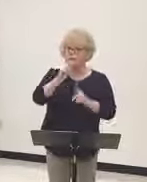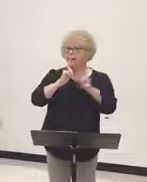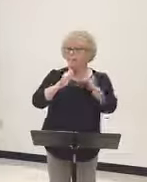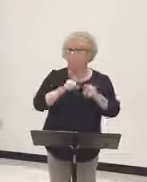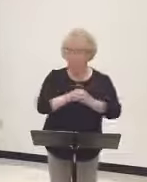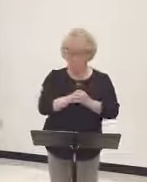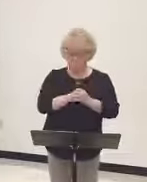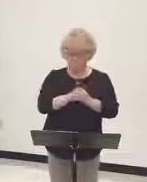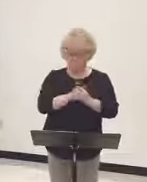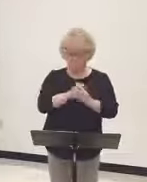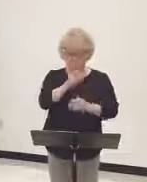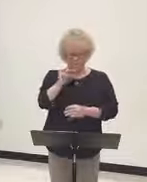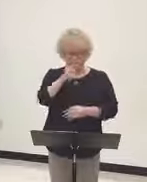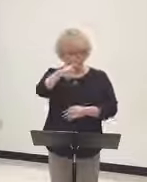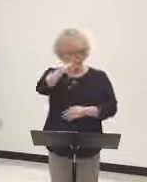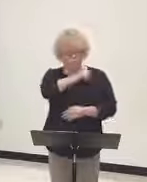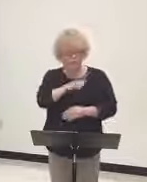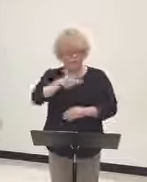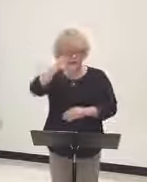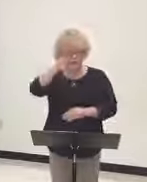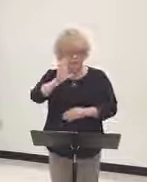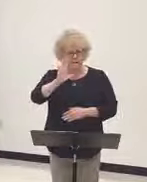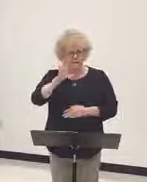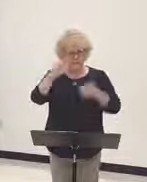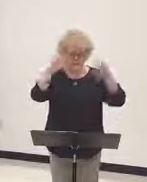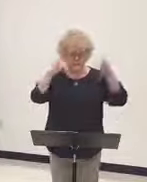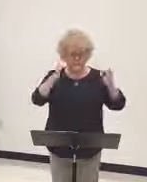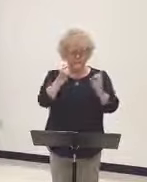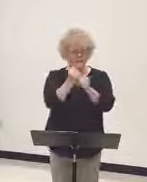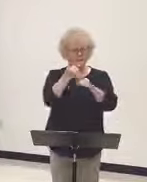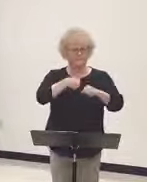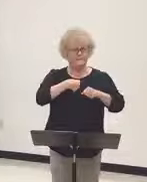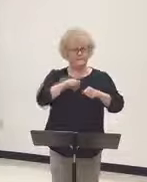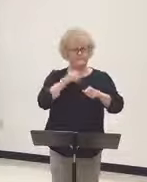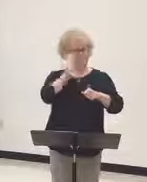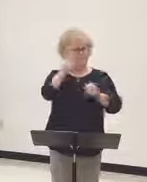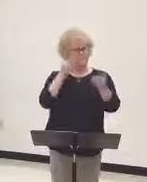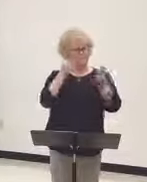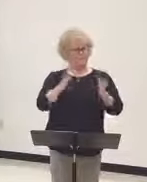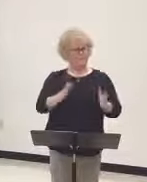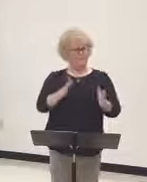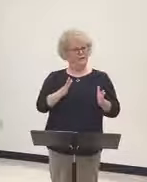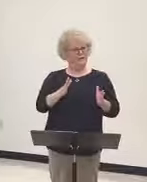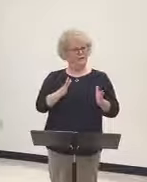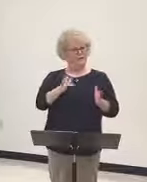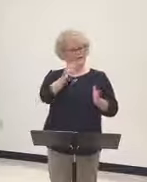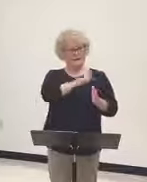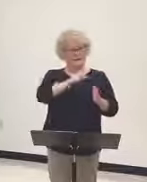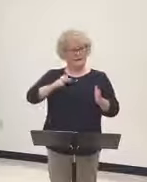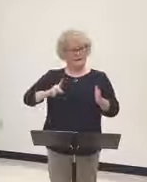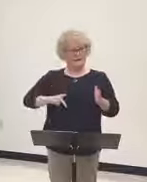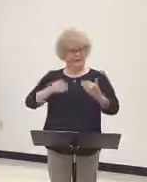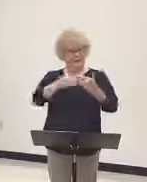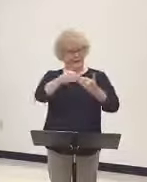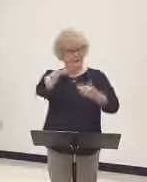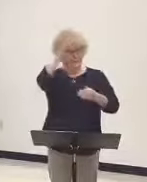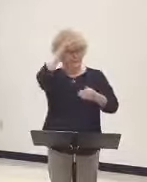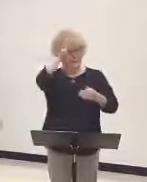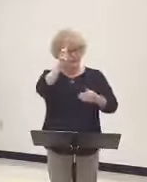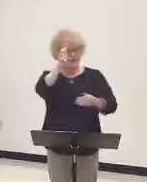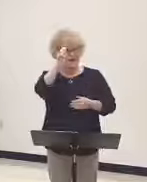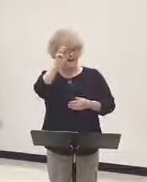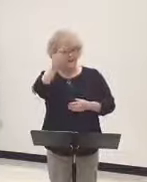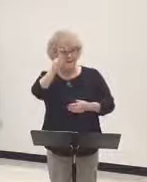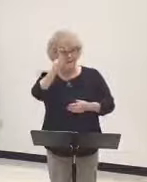answered, "O Lord my God, you have made me, your servant, king to succeed my father David.